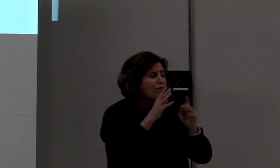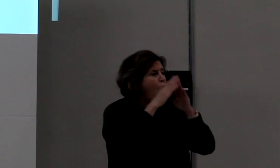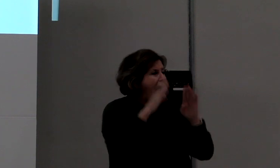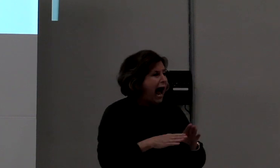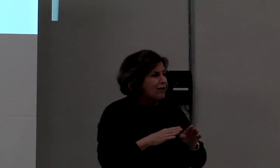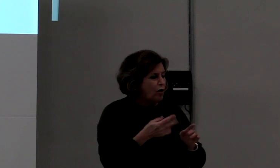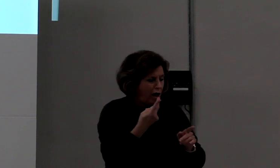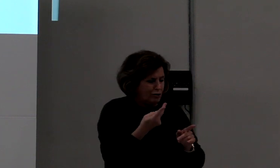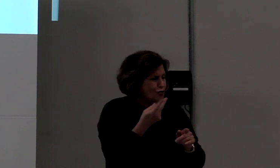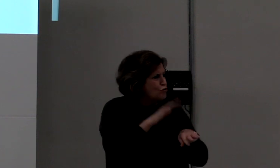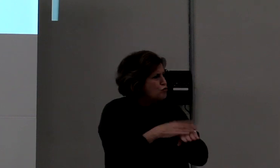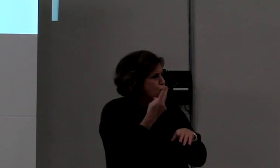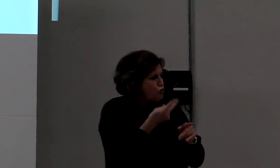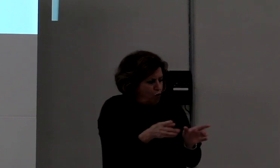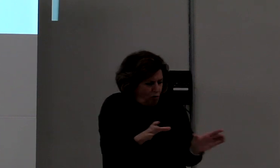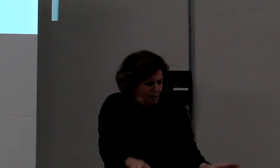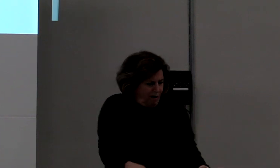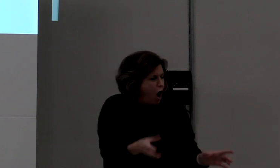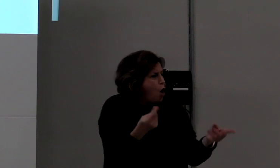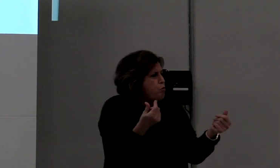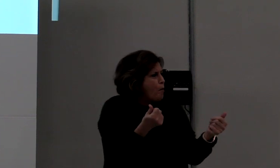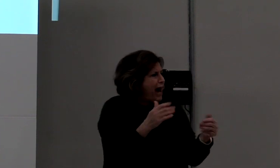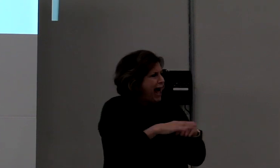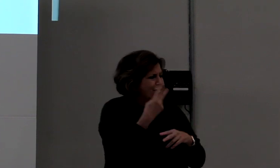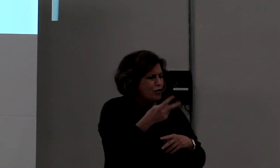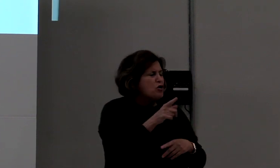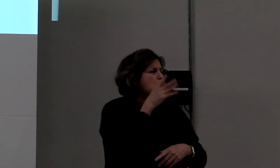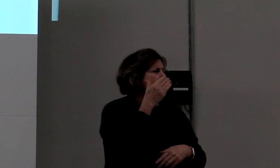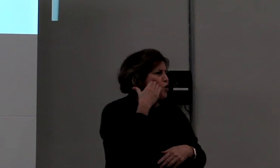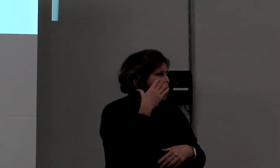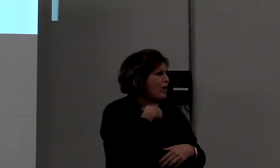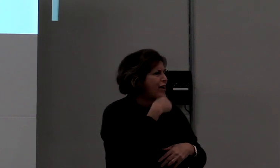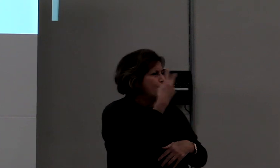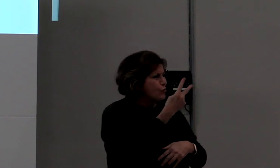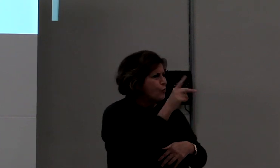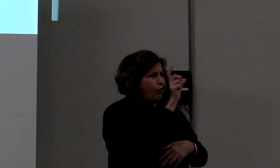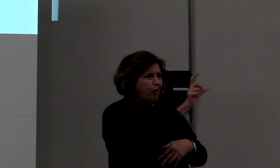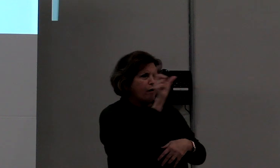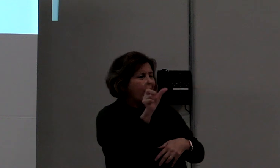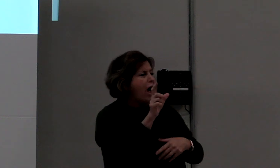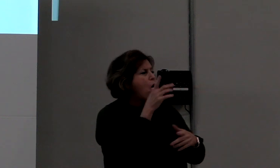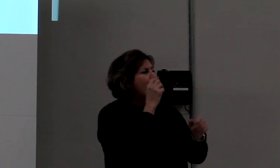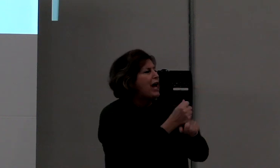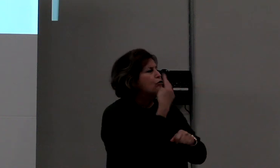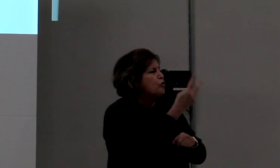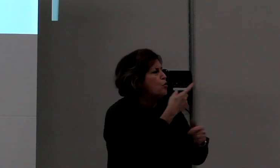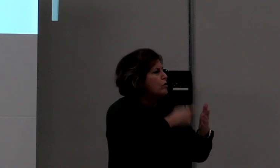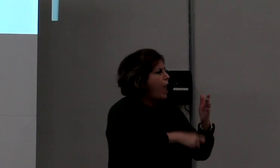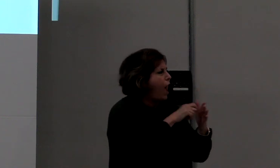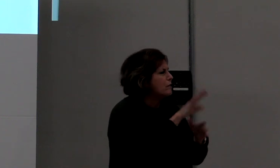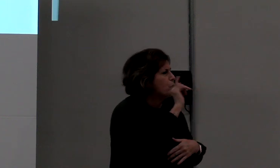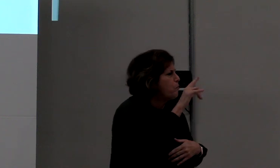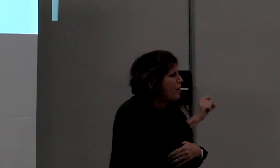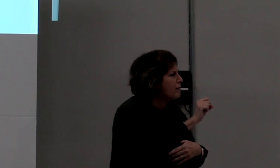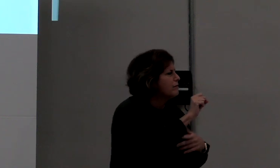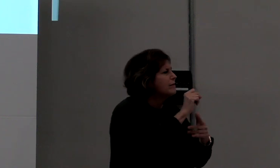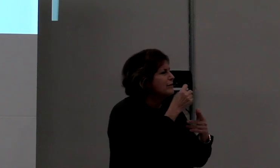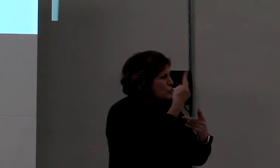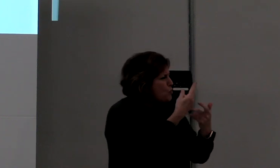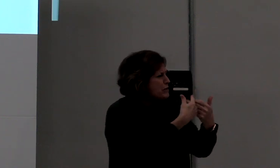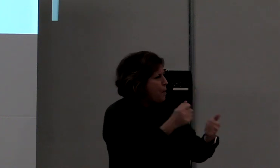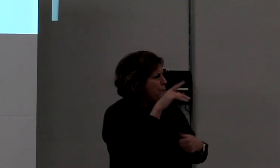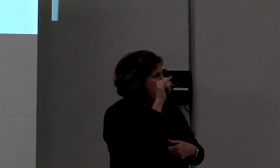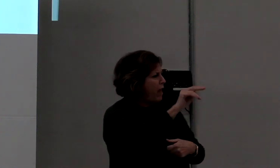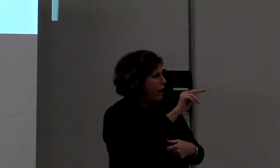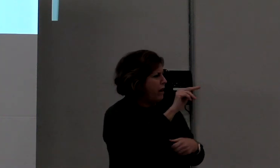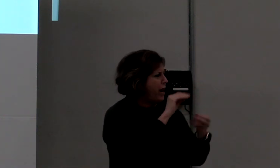straddles 2 parcels, and you'll know if you have 2 pins, you'll get 2 tax bills all the time. Each pin is separated by a tax bill. So